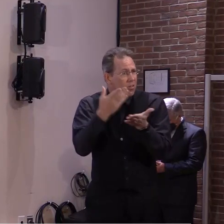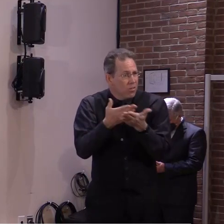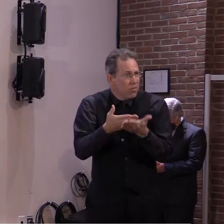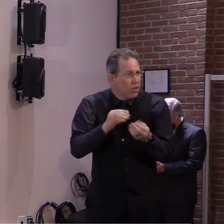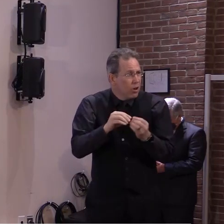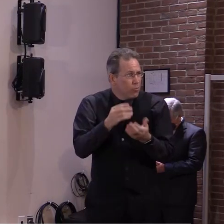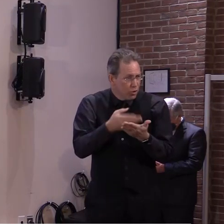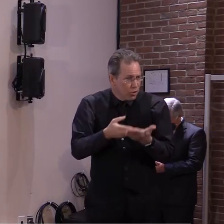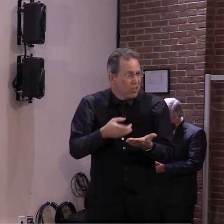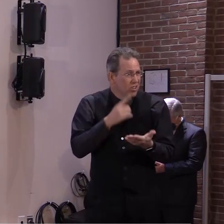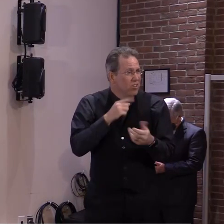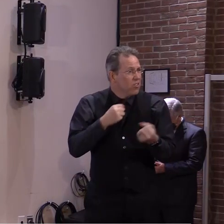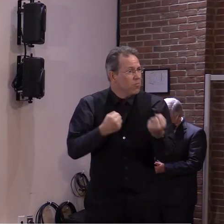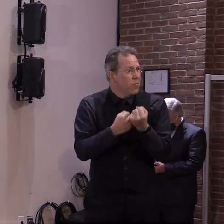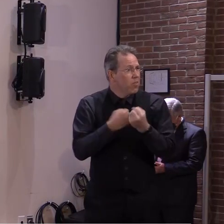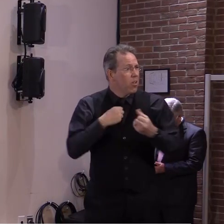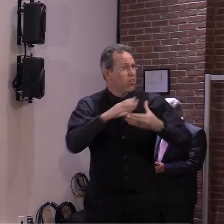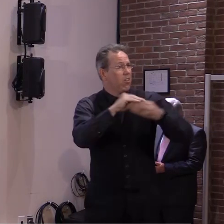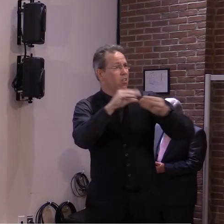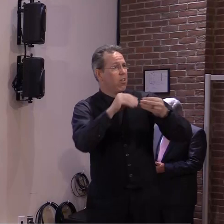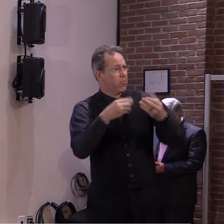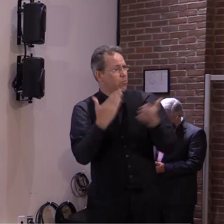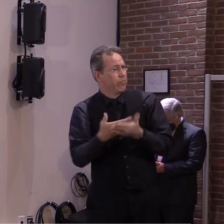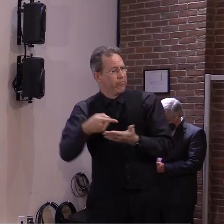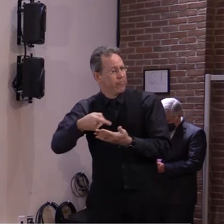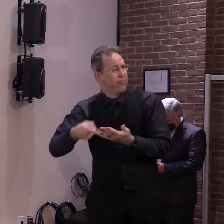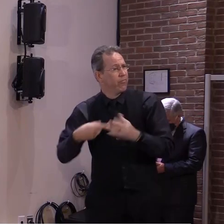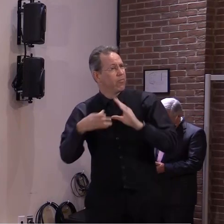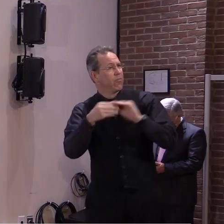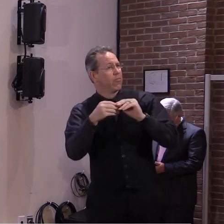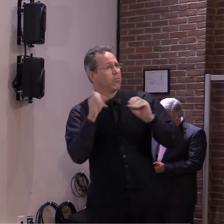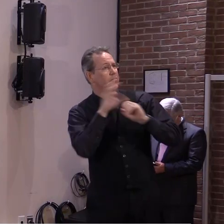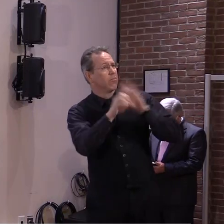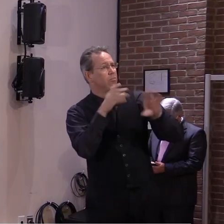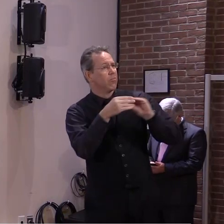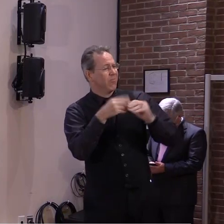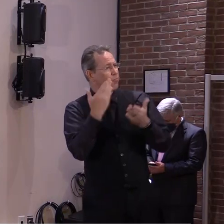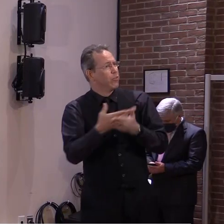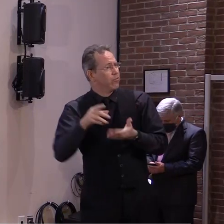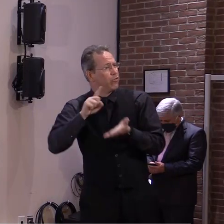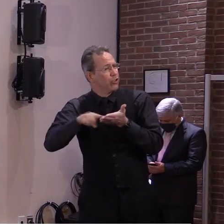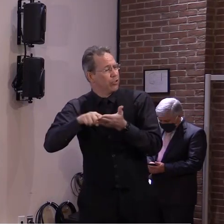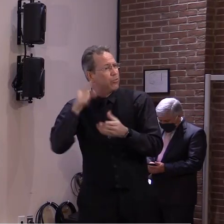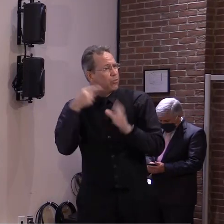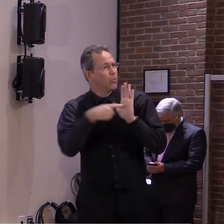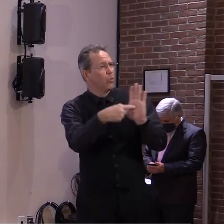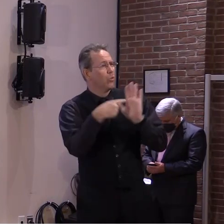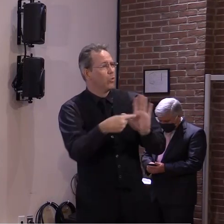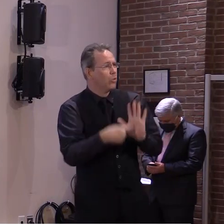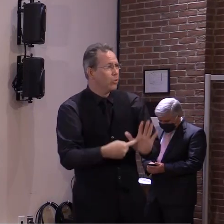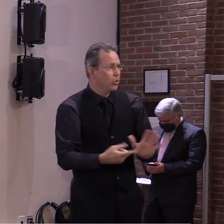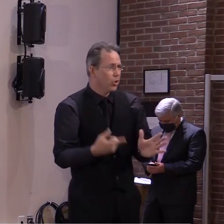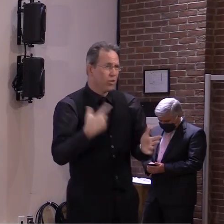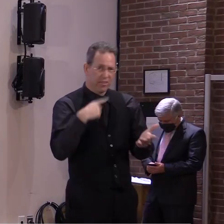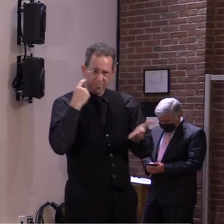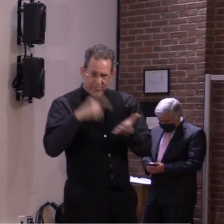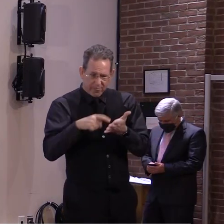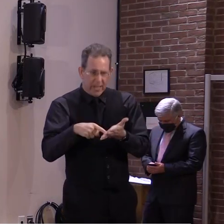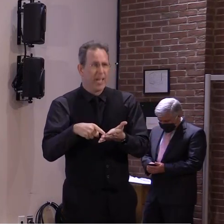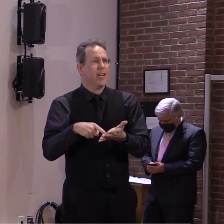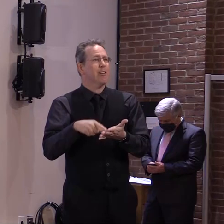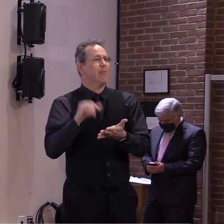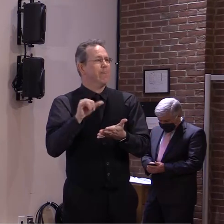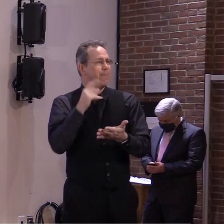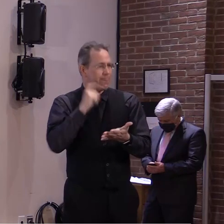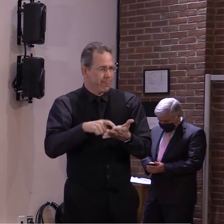And should actually encourage you to be more careful, knowing what the caseloads are